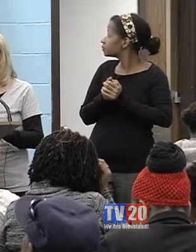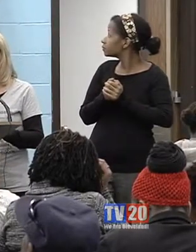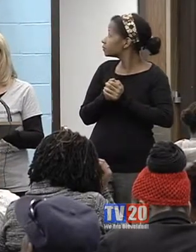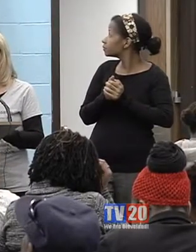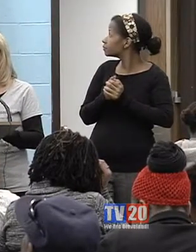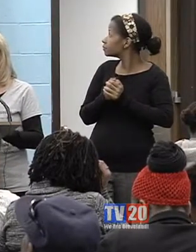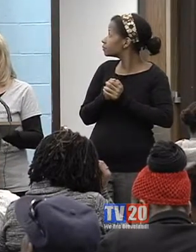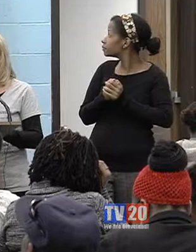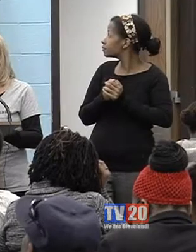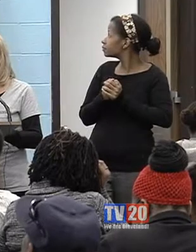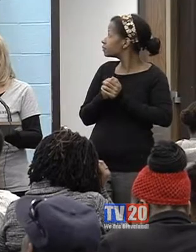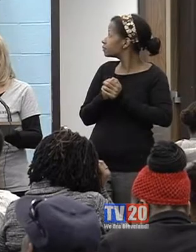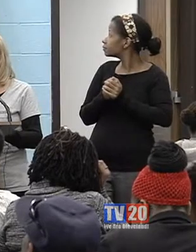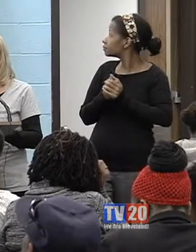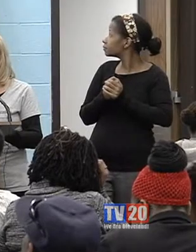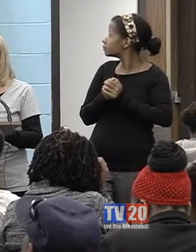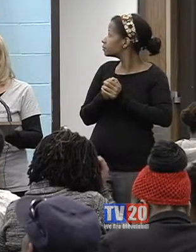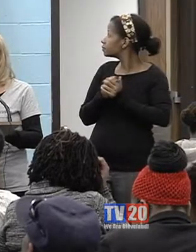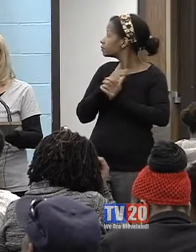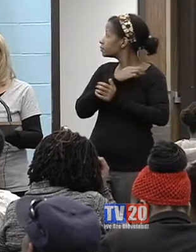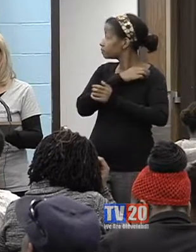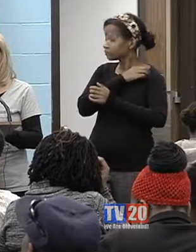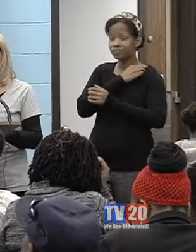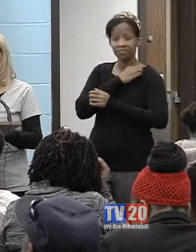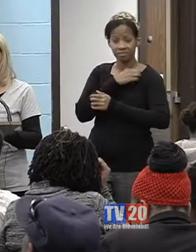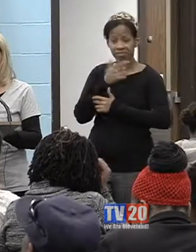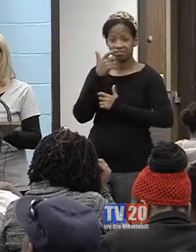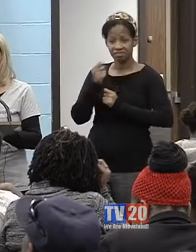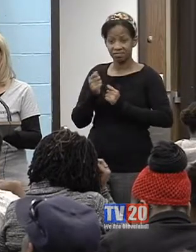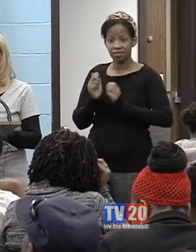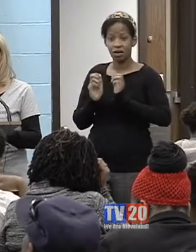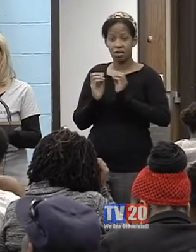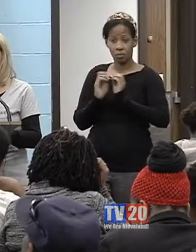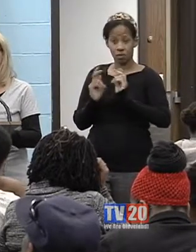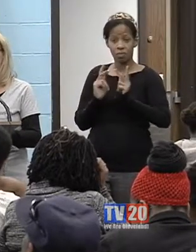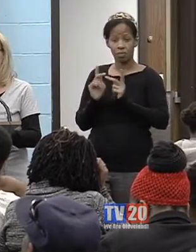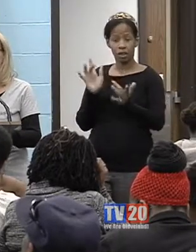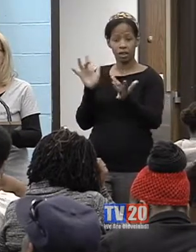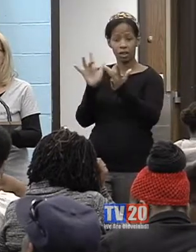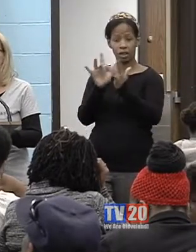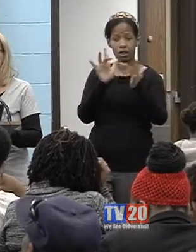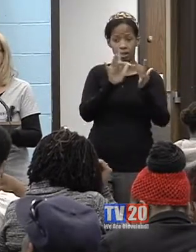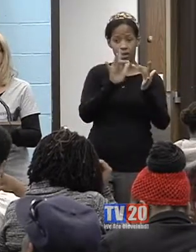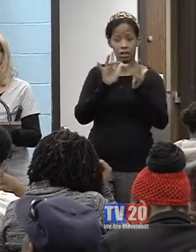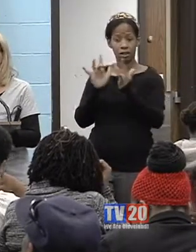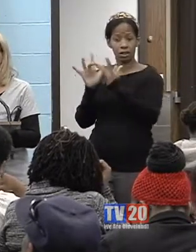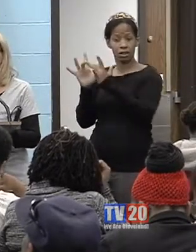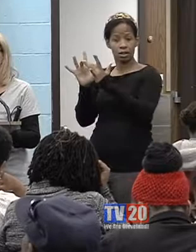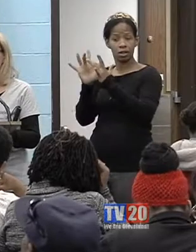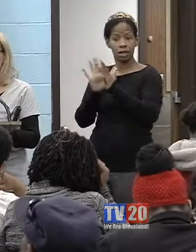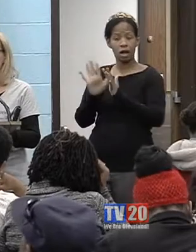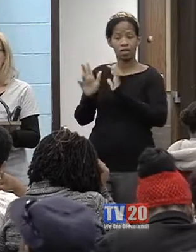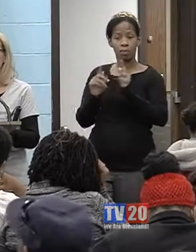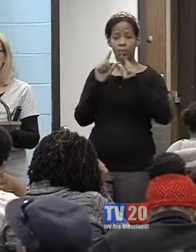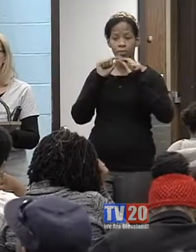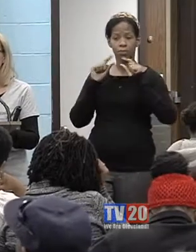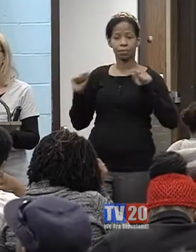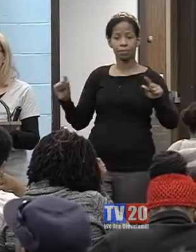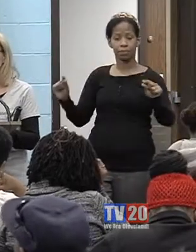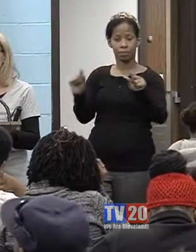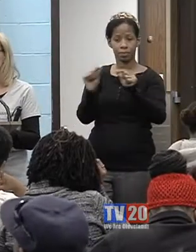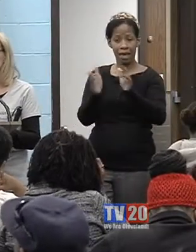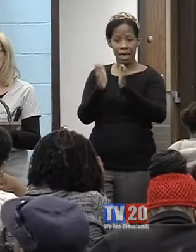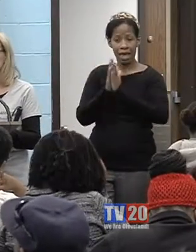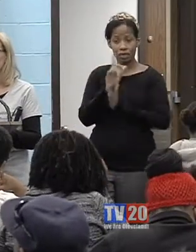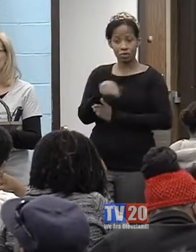we reach people that are out of their house, because the more people we reach, the more people will tell other people. Yeah. We're asking